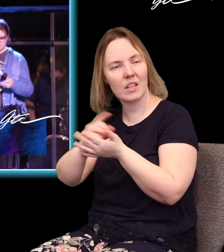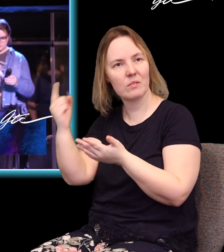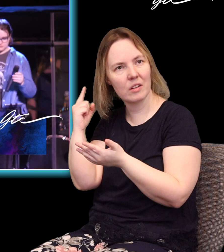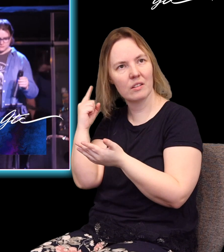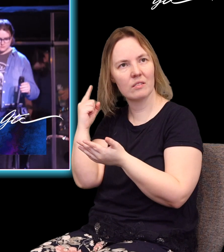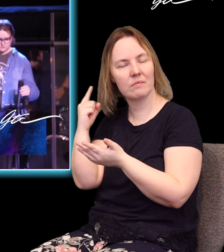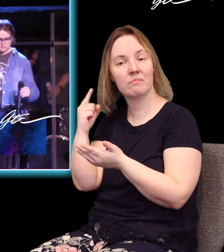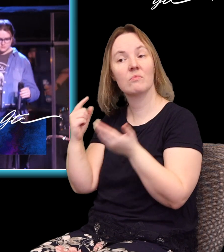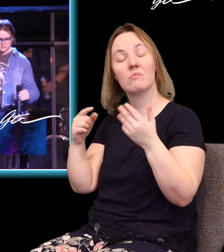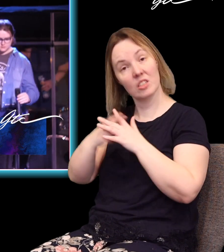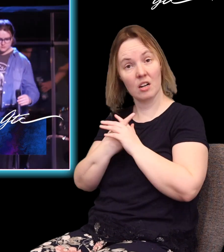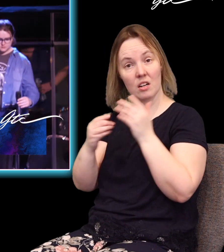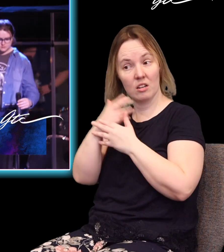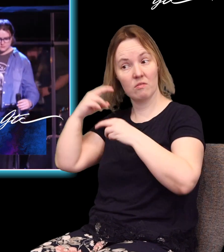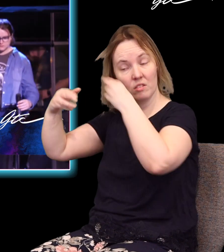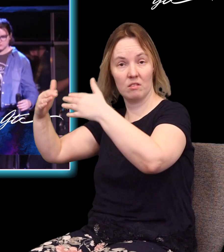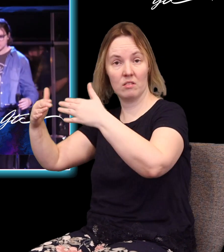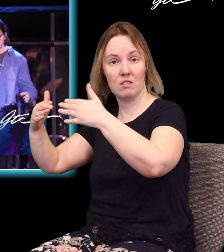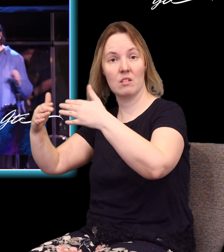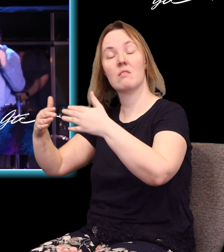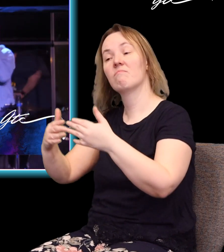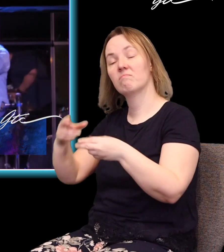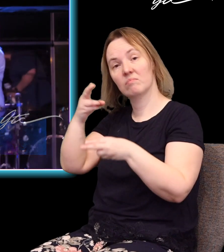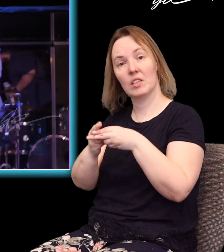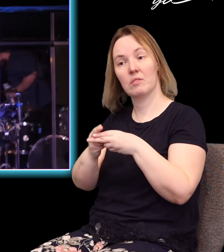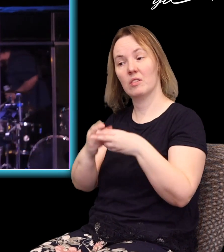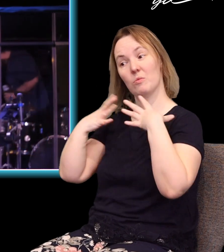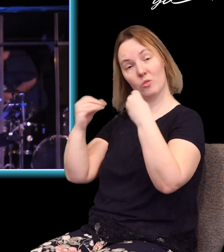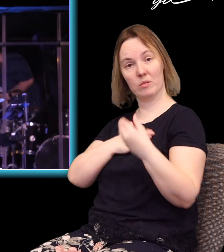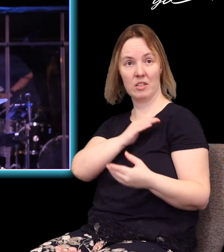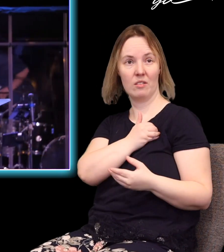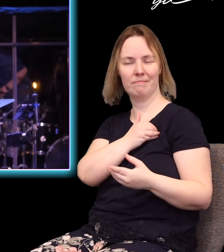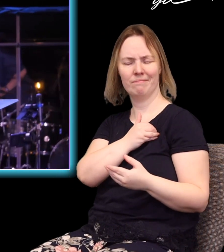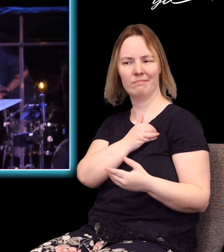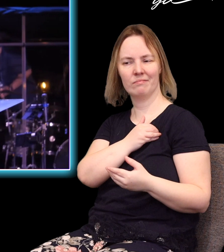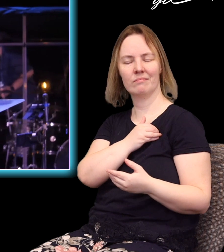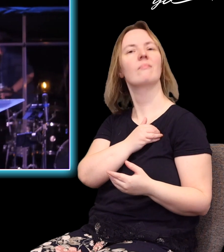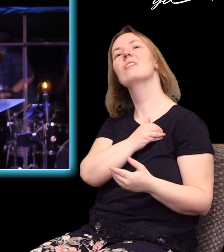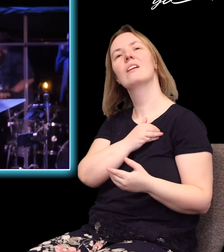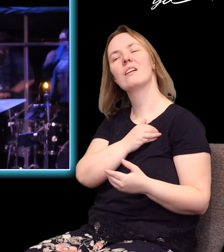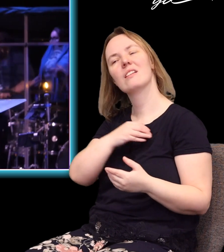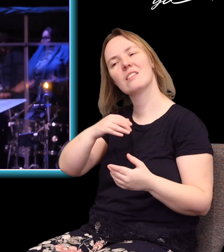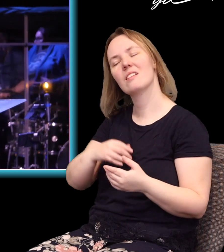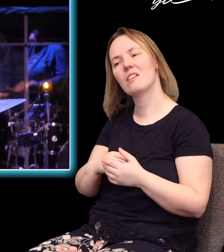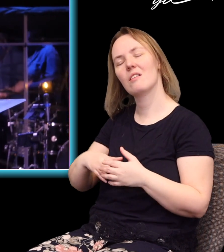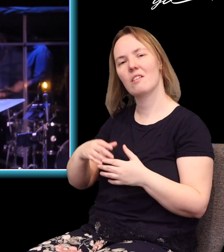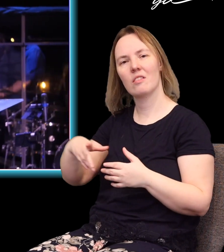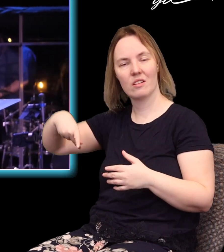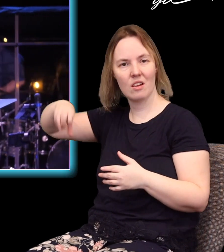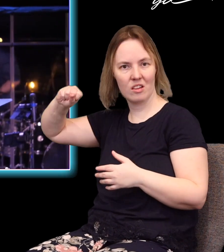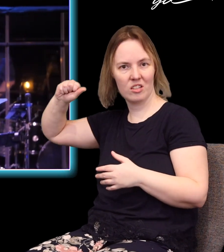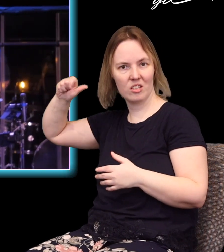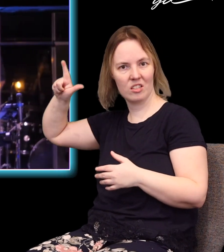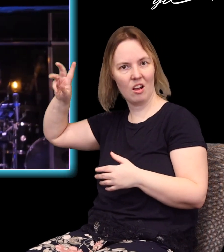listening online, you know we've begun a new series for the next few weeks called He Restores My Soul. And of course, it's based on the 23rd Psalm written